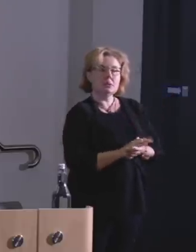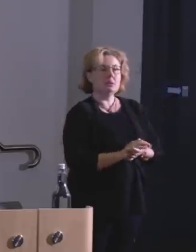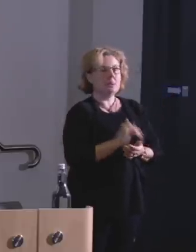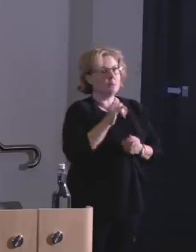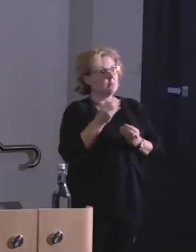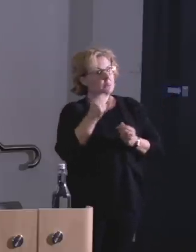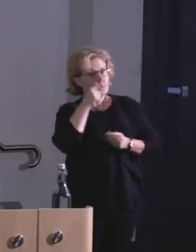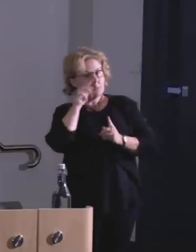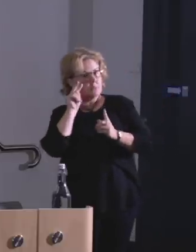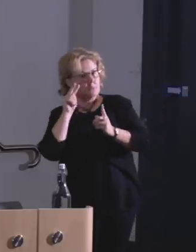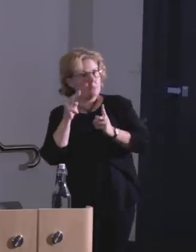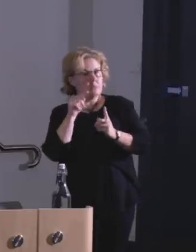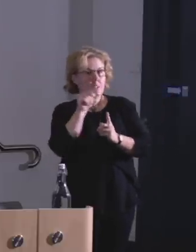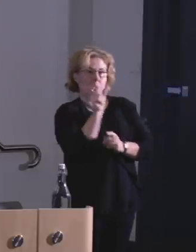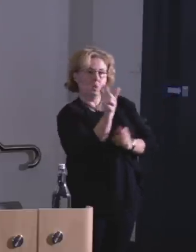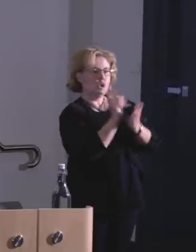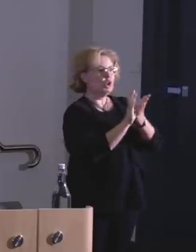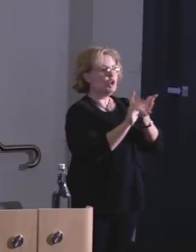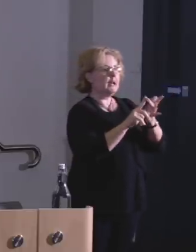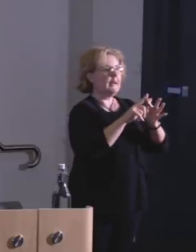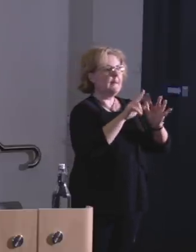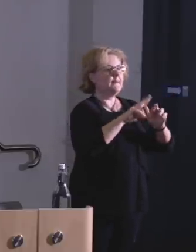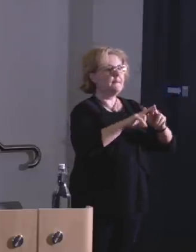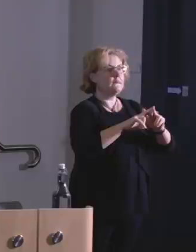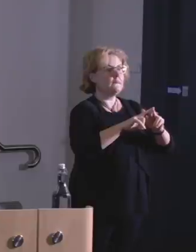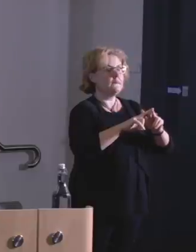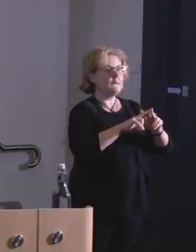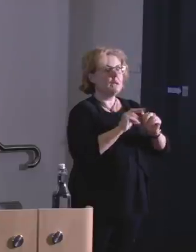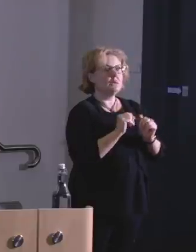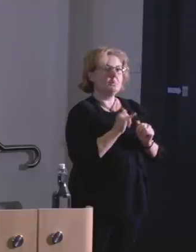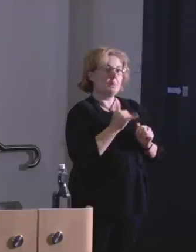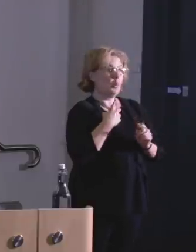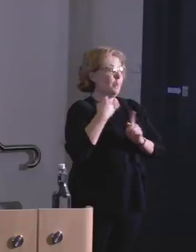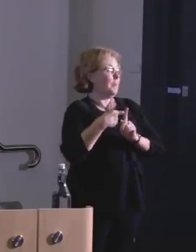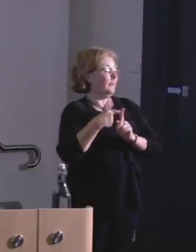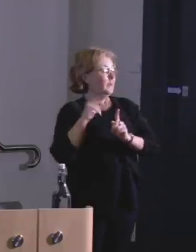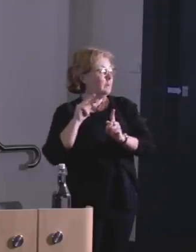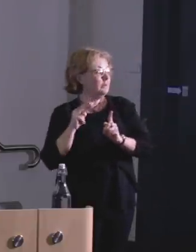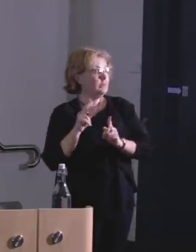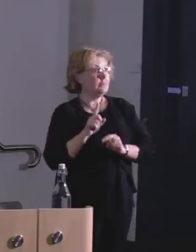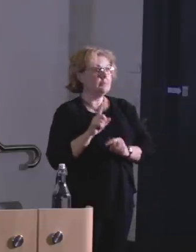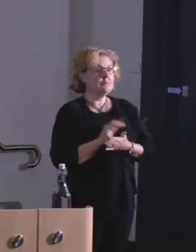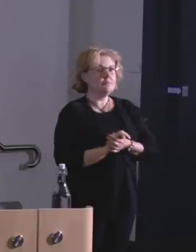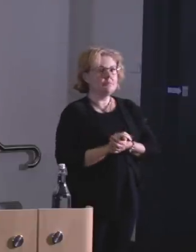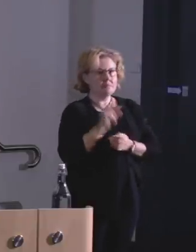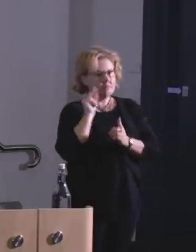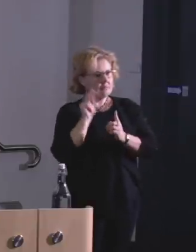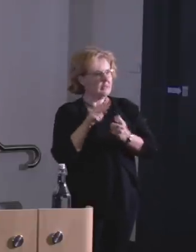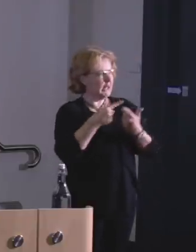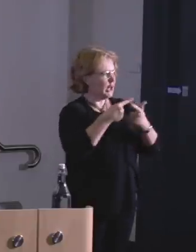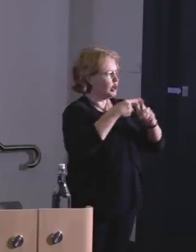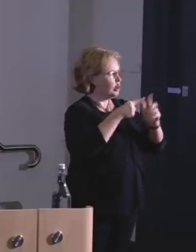perhaps even if we're looking a little bit more positive, it could be seen as